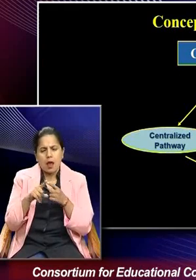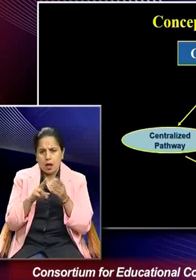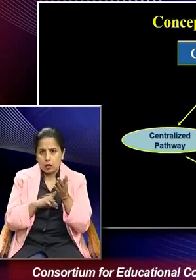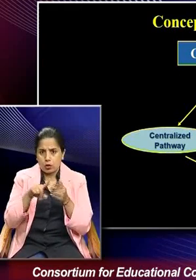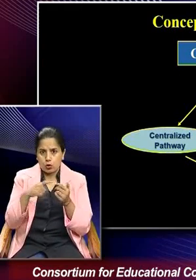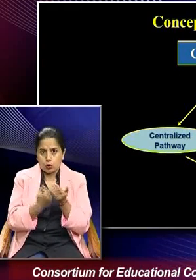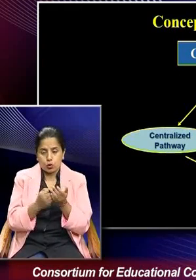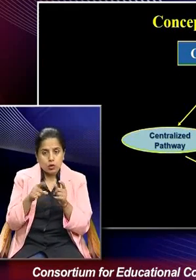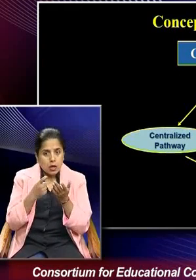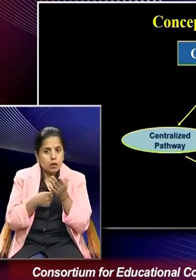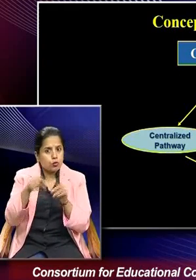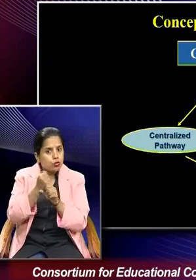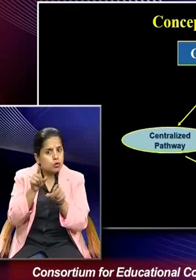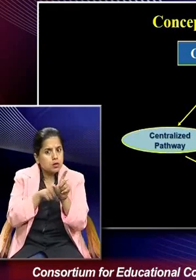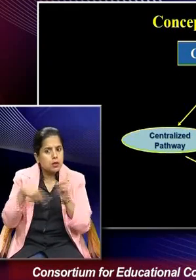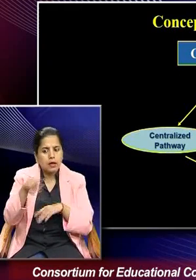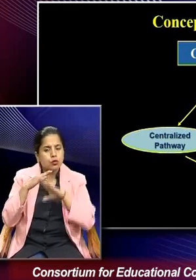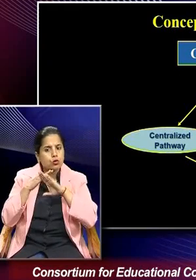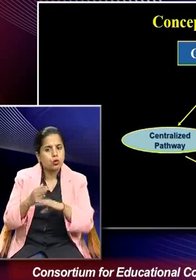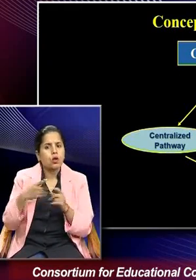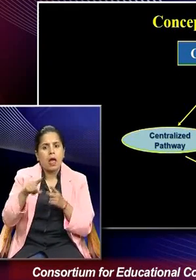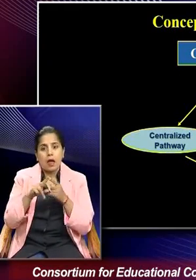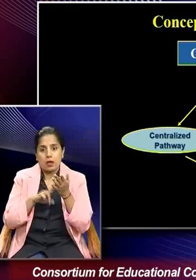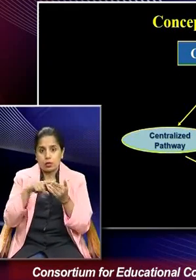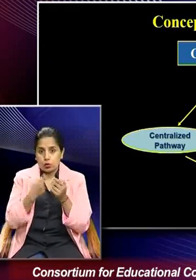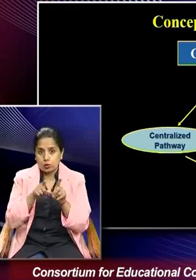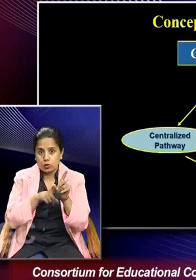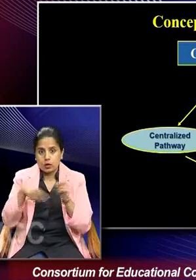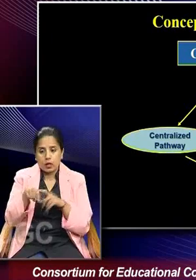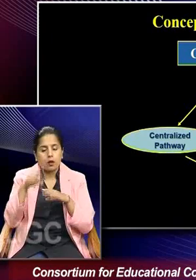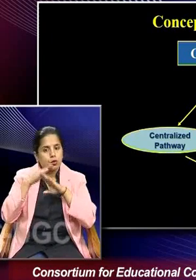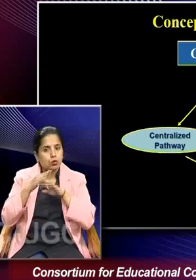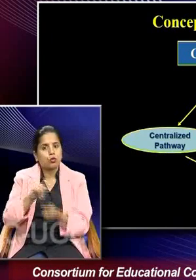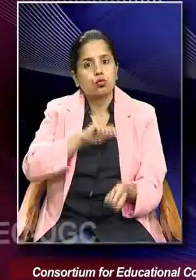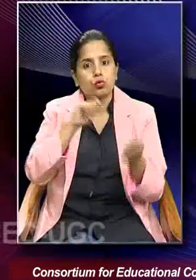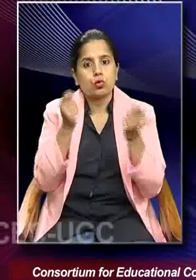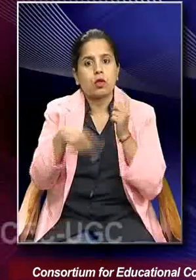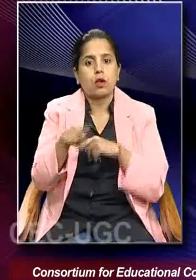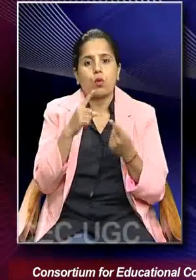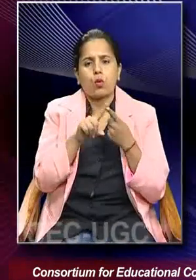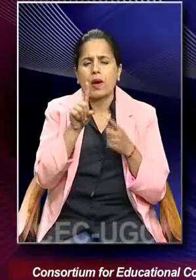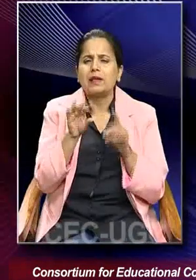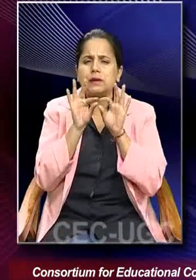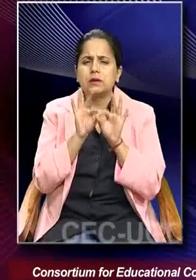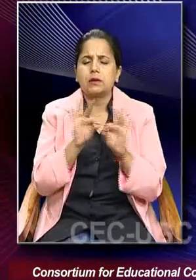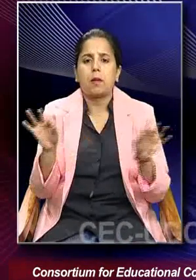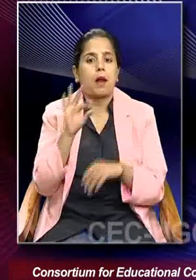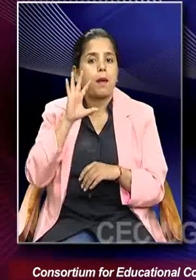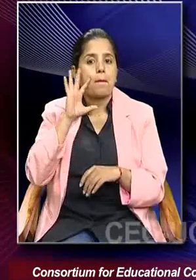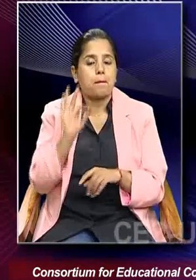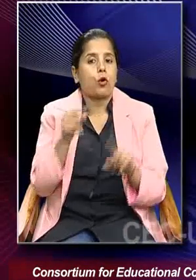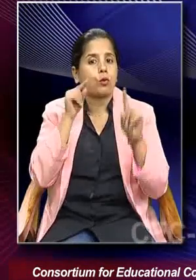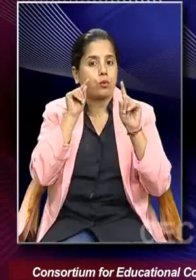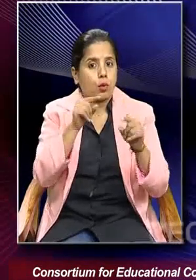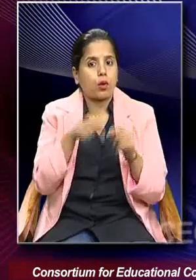security, so energy transition will lead to energy security because of one simple important aspect, which